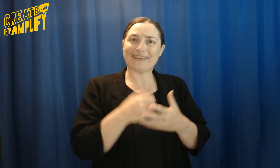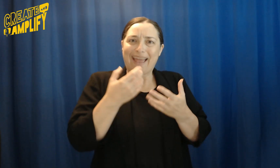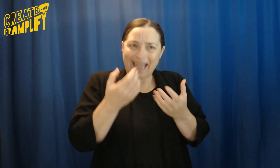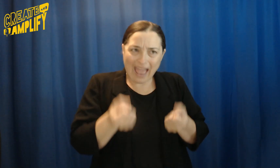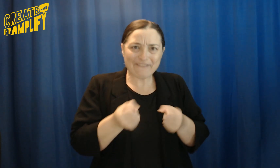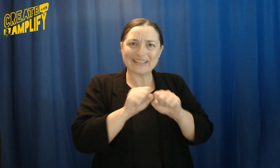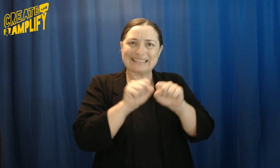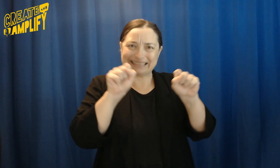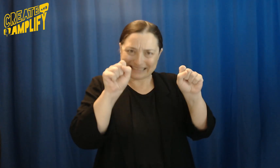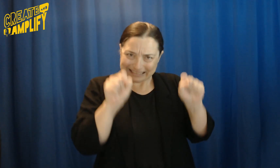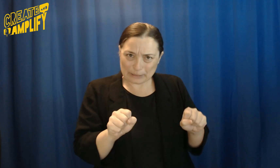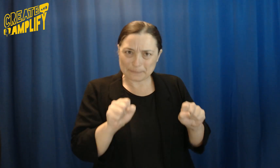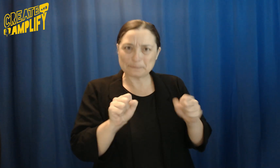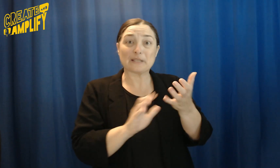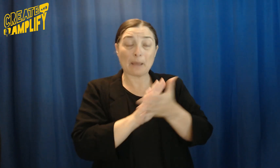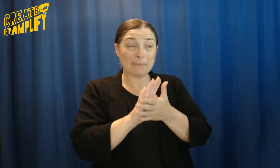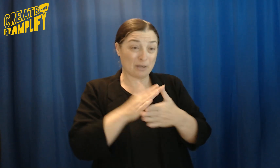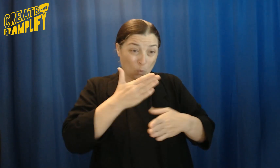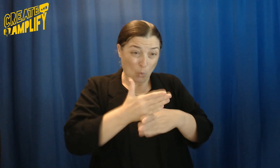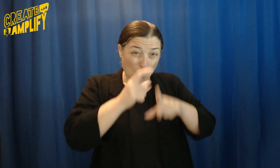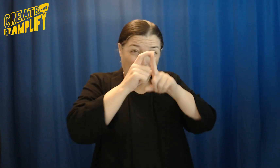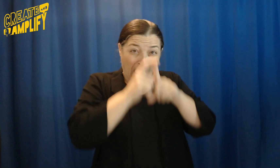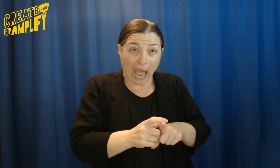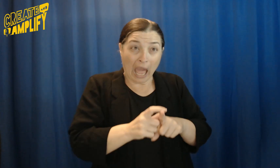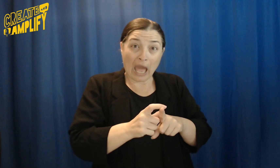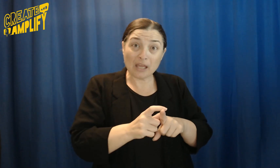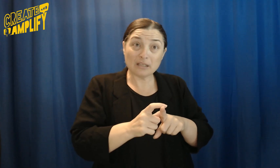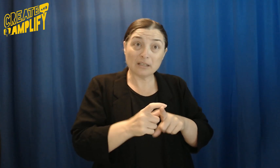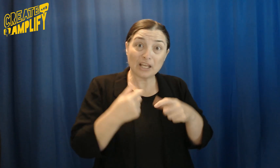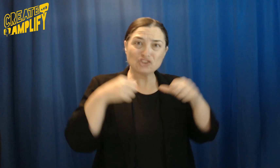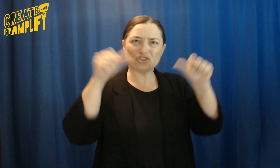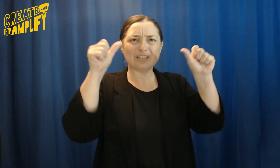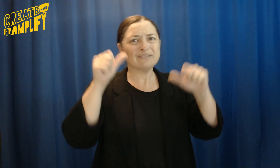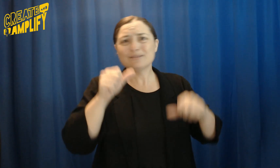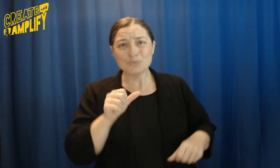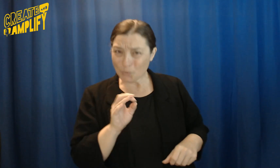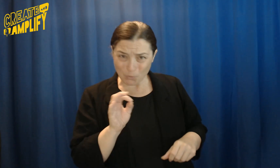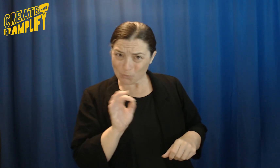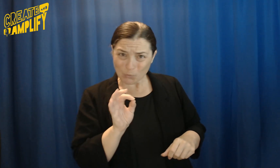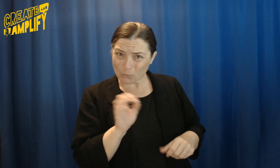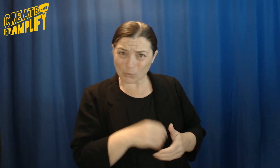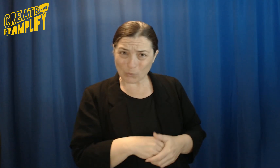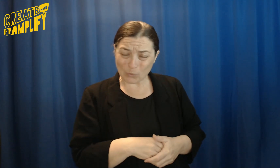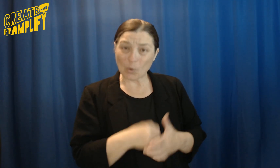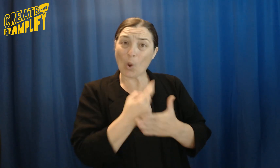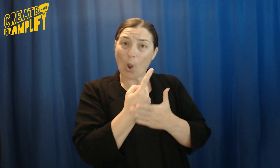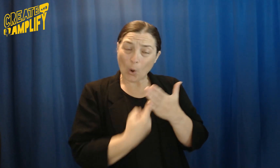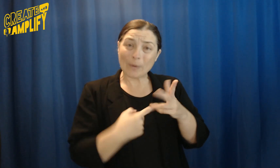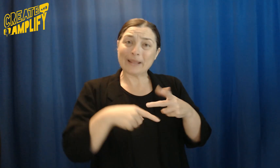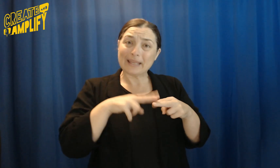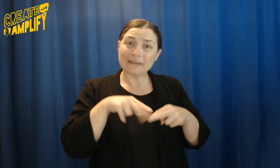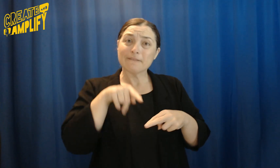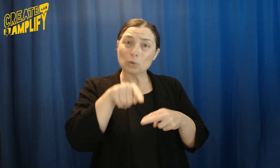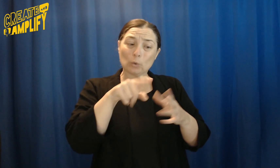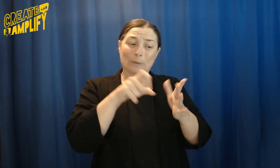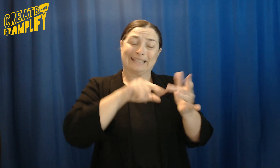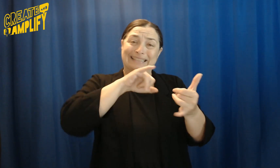make that not possible for most people unless you are a cisgendered, able-bodied, mentally well white